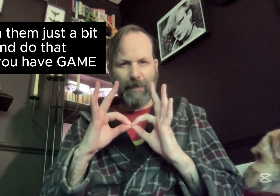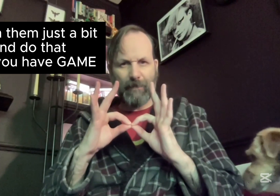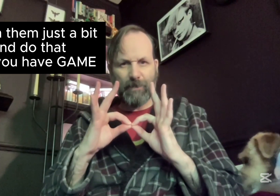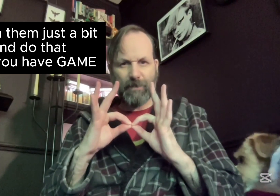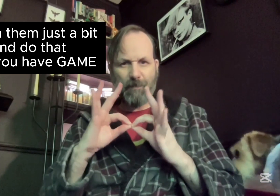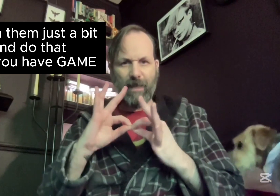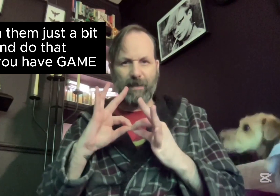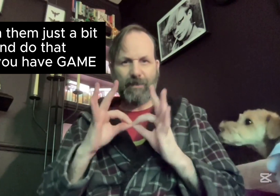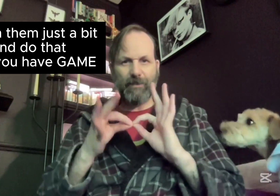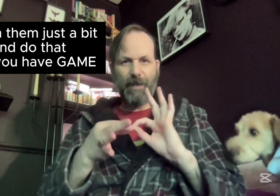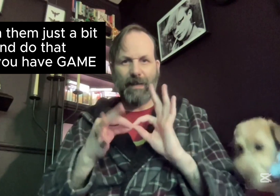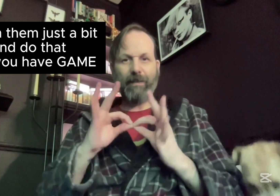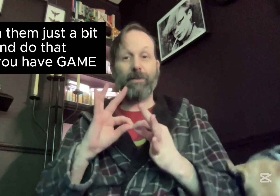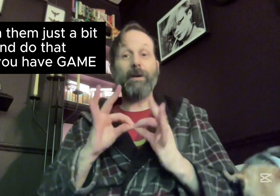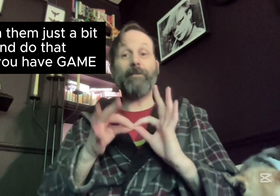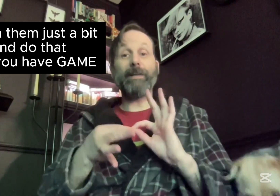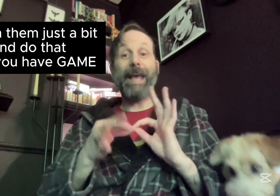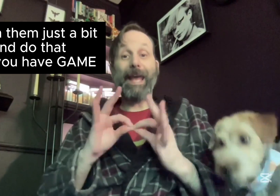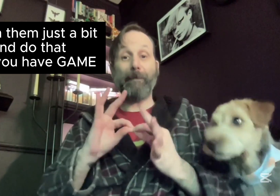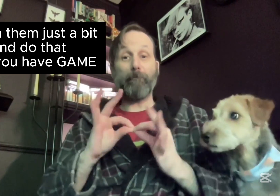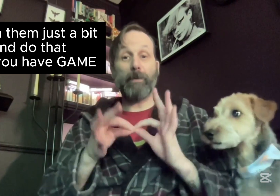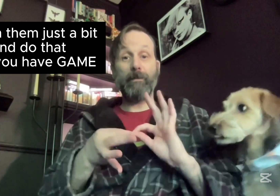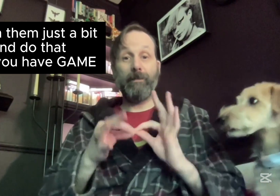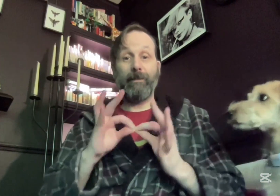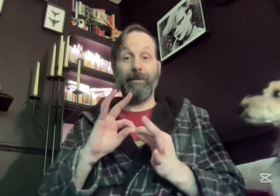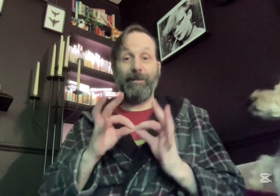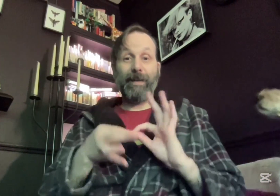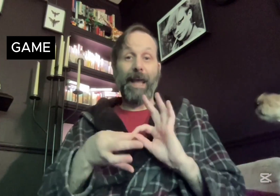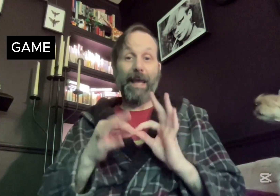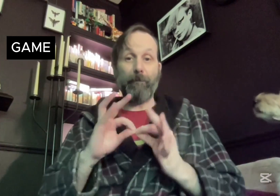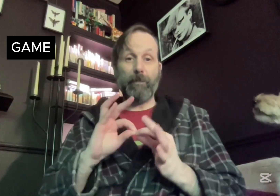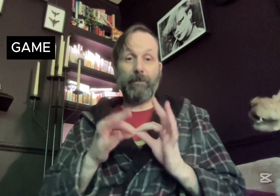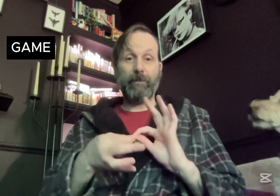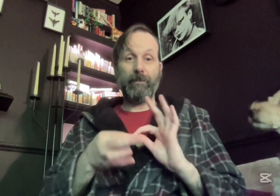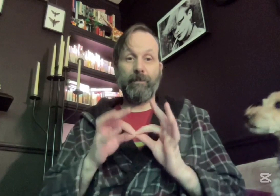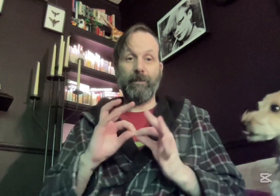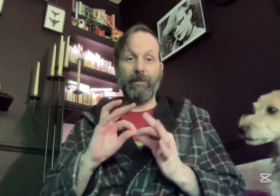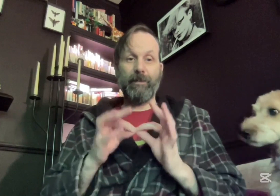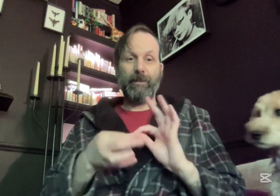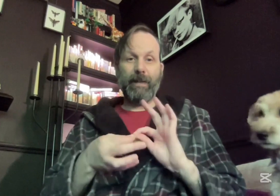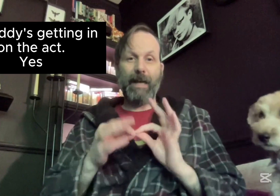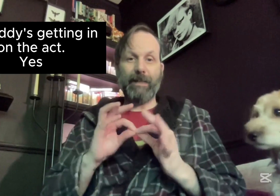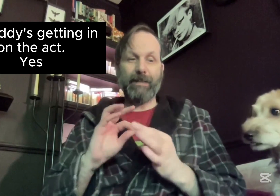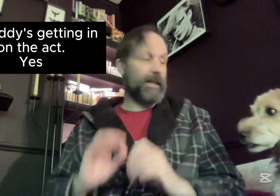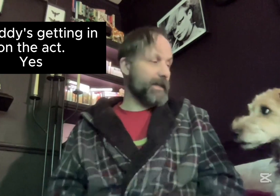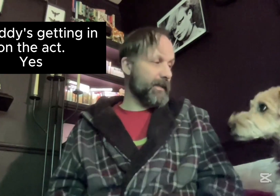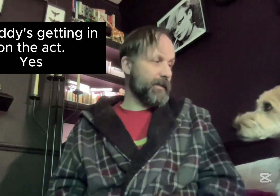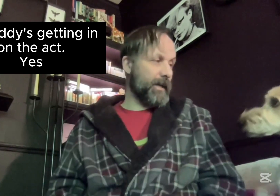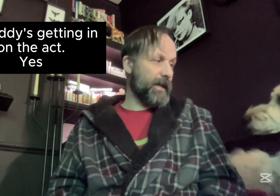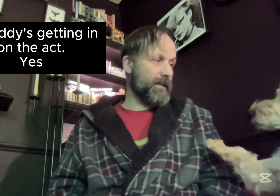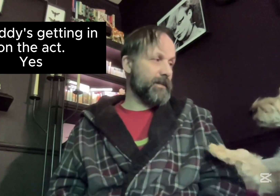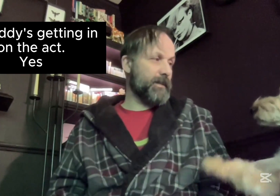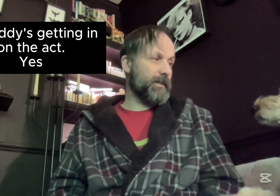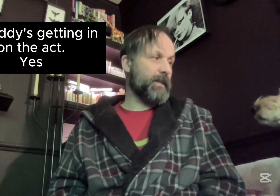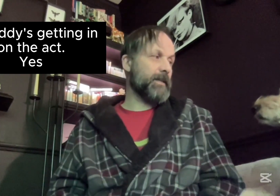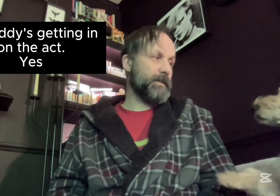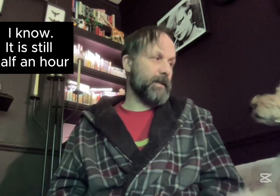flatten them just a bit, and do that, and you have game, game. Addie's getting in on the act. Yes, I